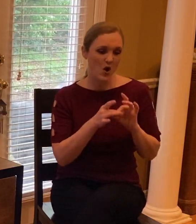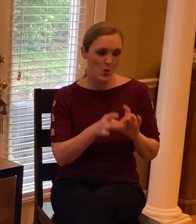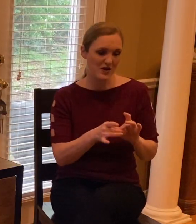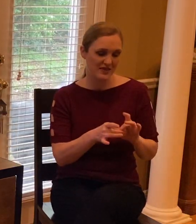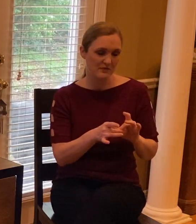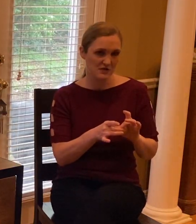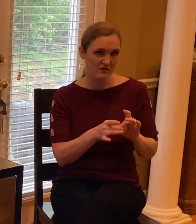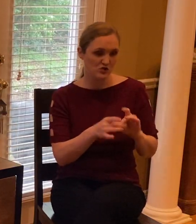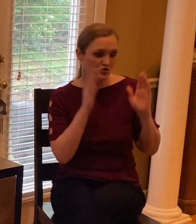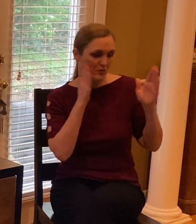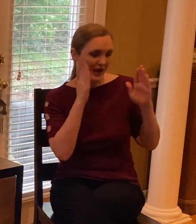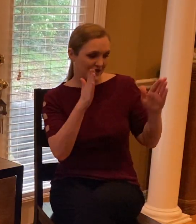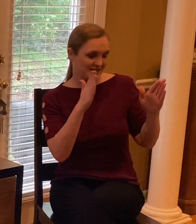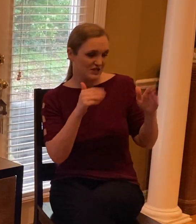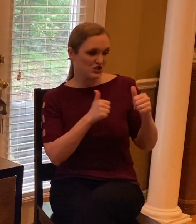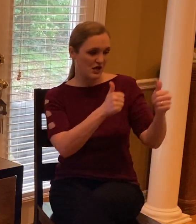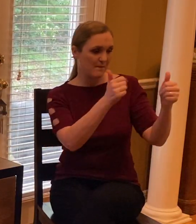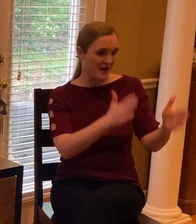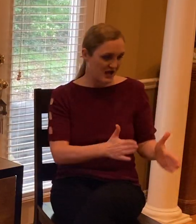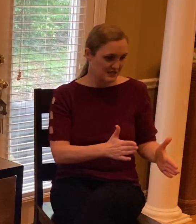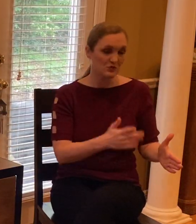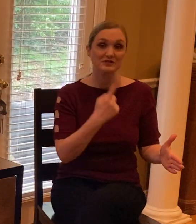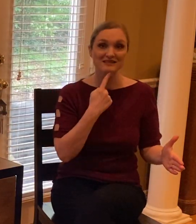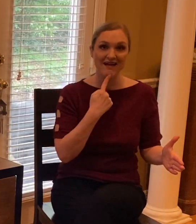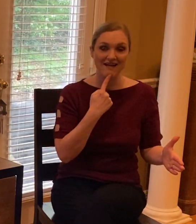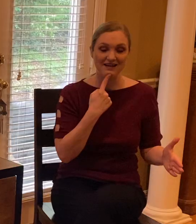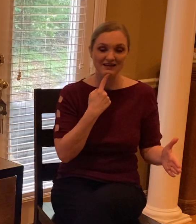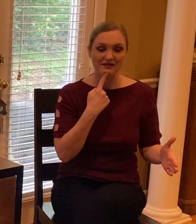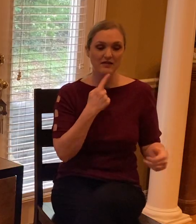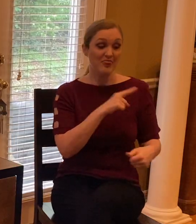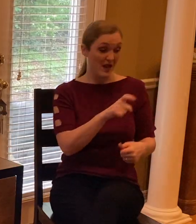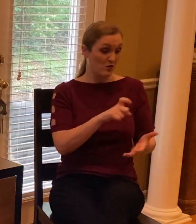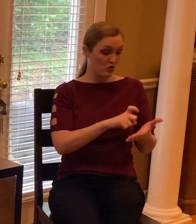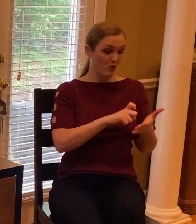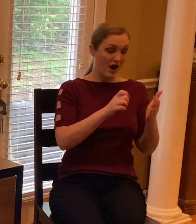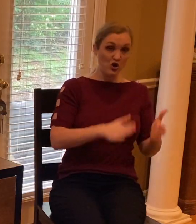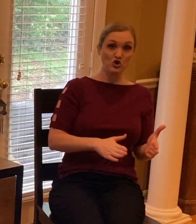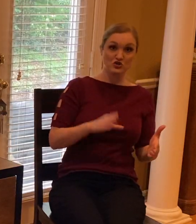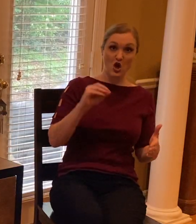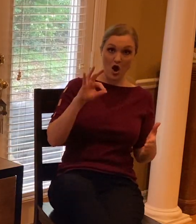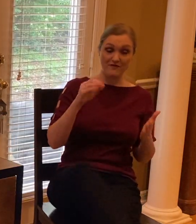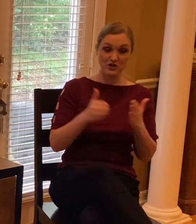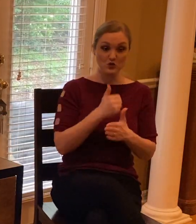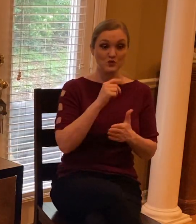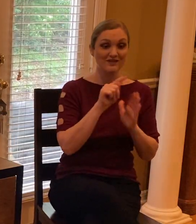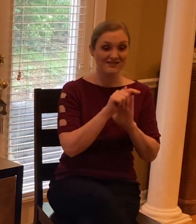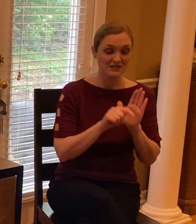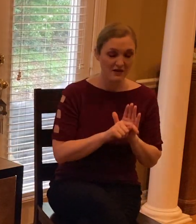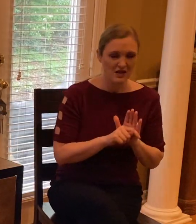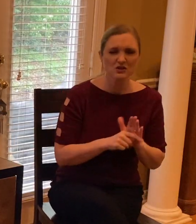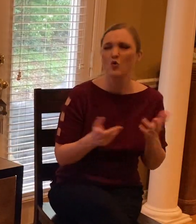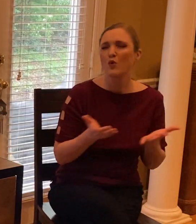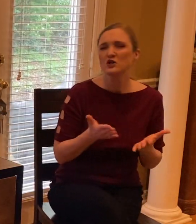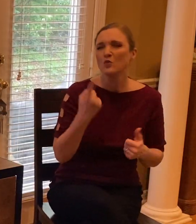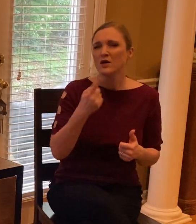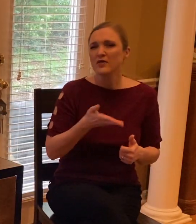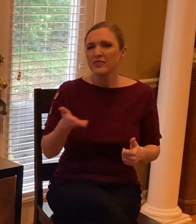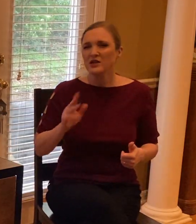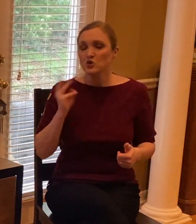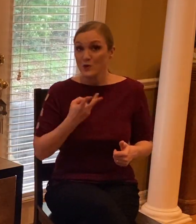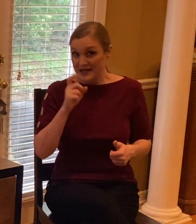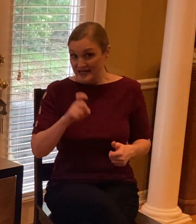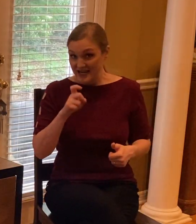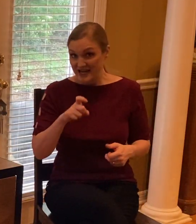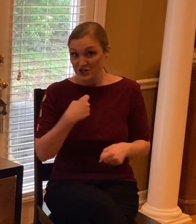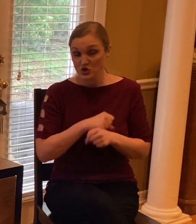day to listening to what these walking New Testaments have to say. And what is one of the things that we need to